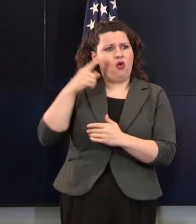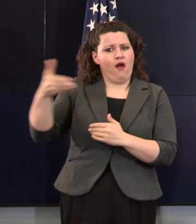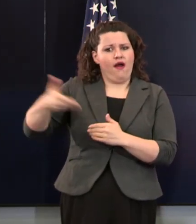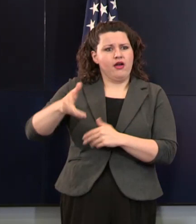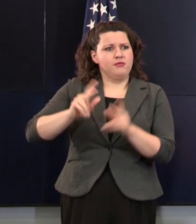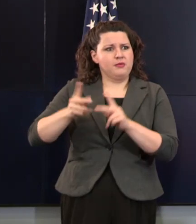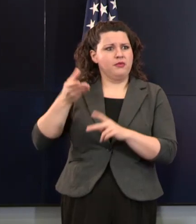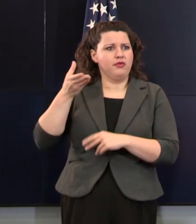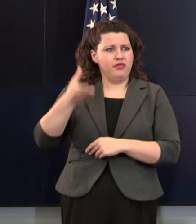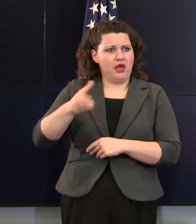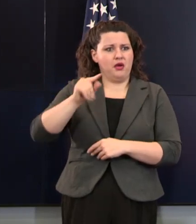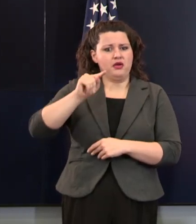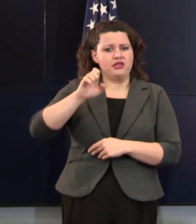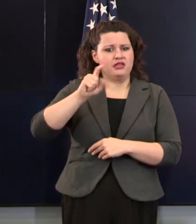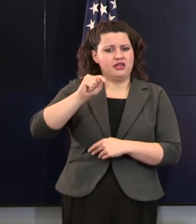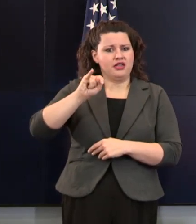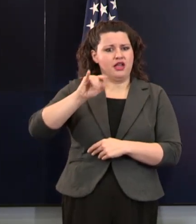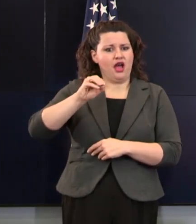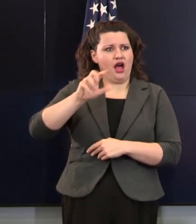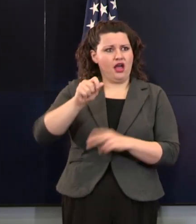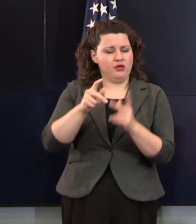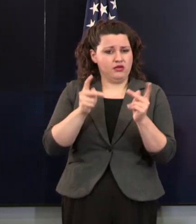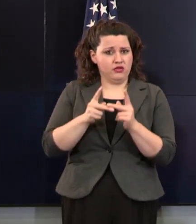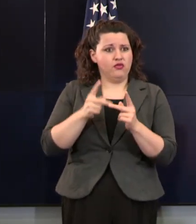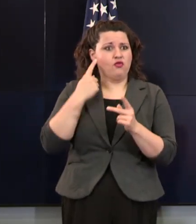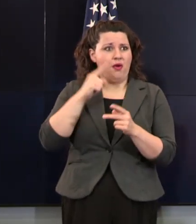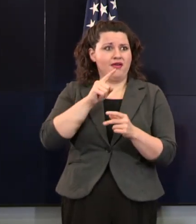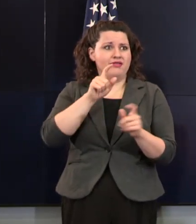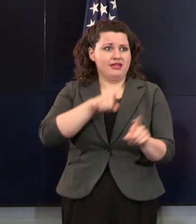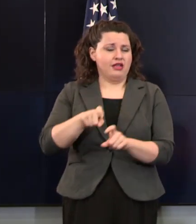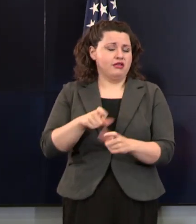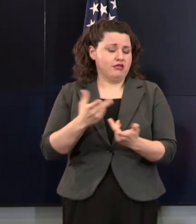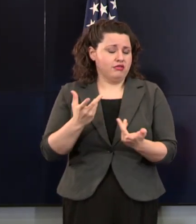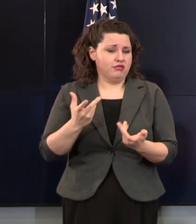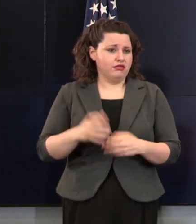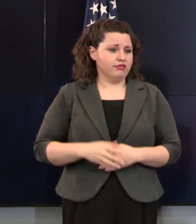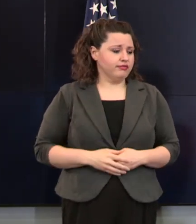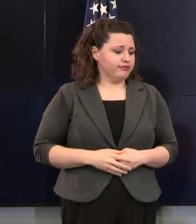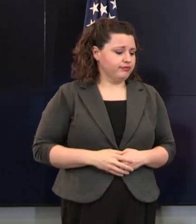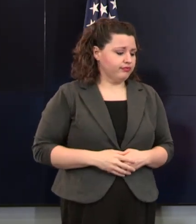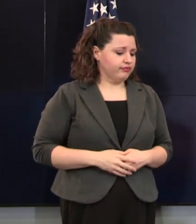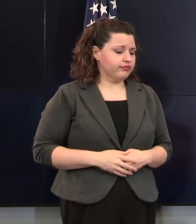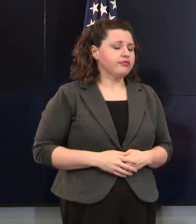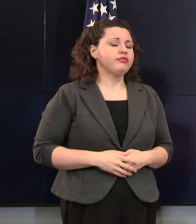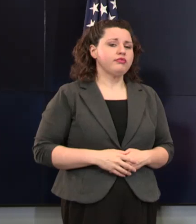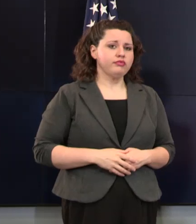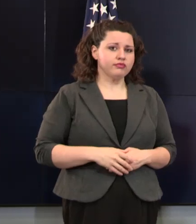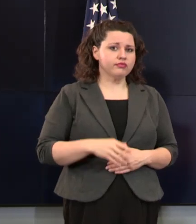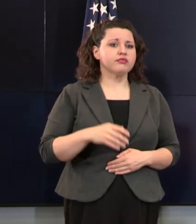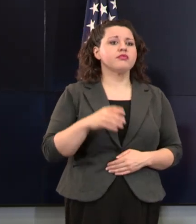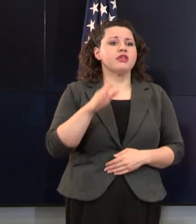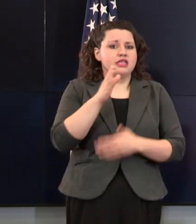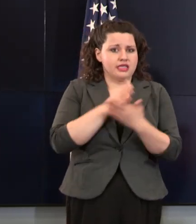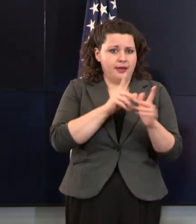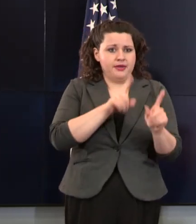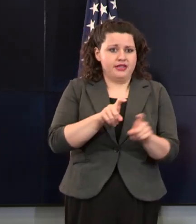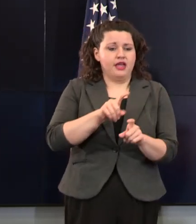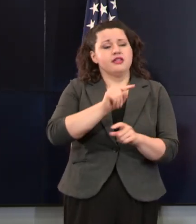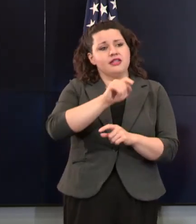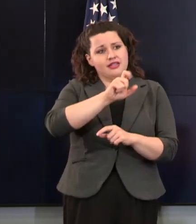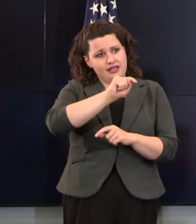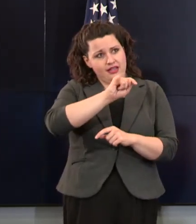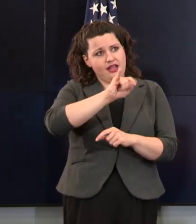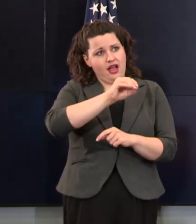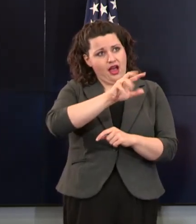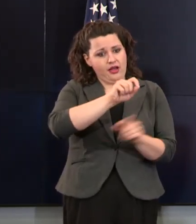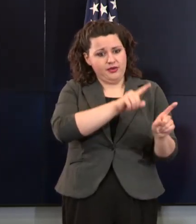people at the test Iowa sites to actually do the testing? Yeah, so we have been able to run some of the Test Iowa tests through